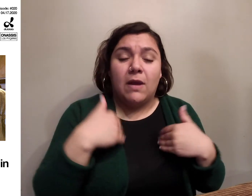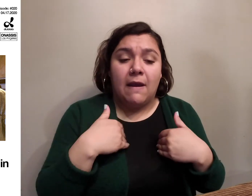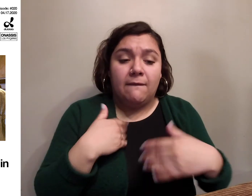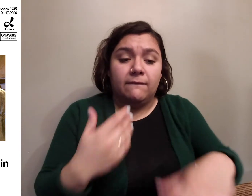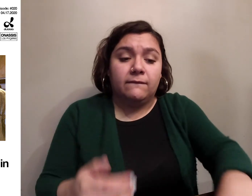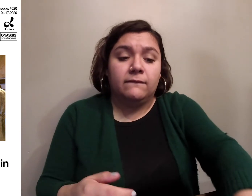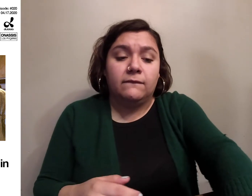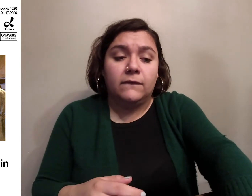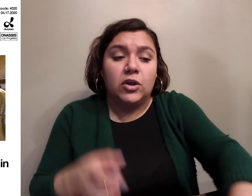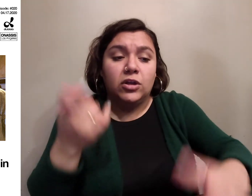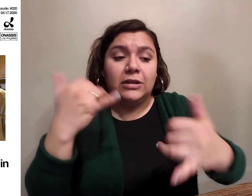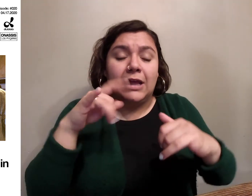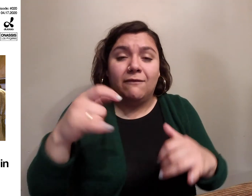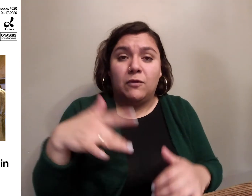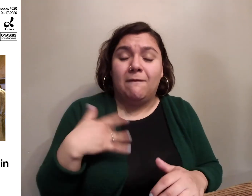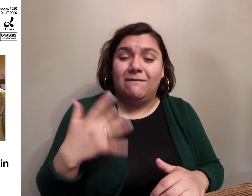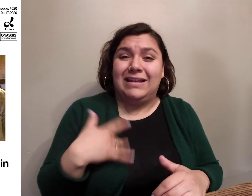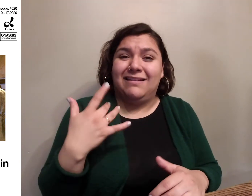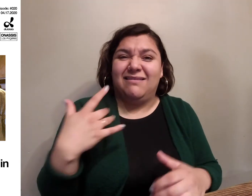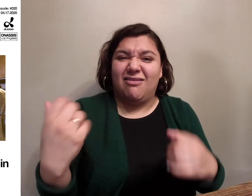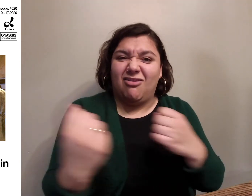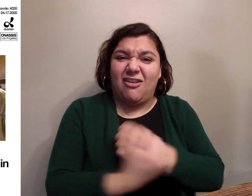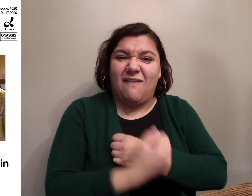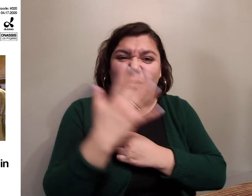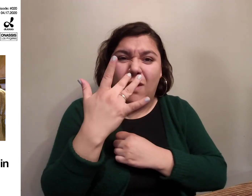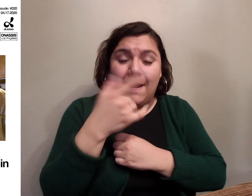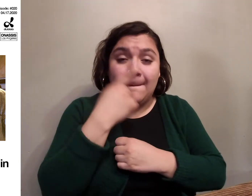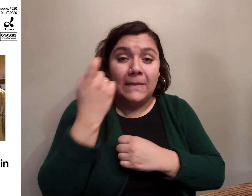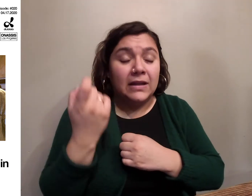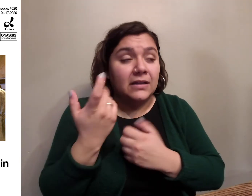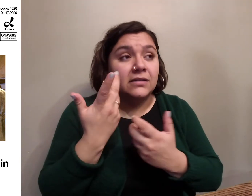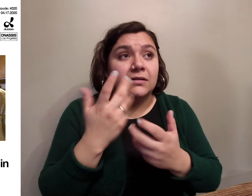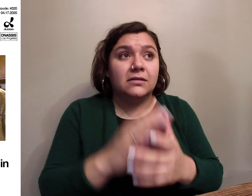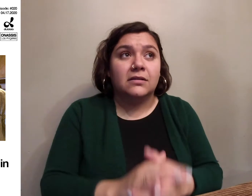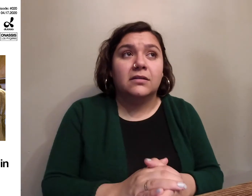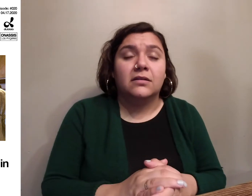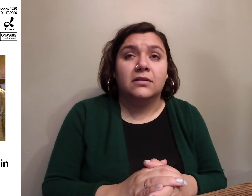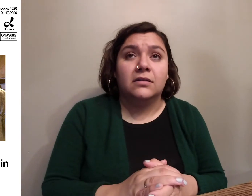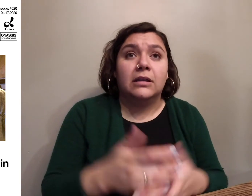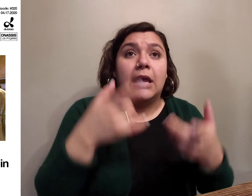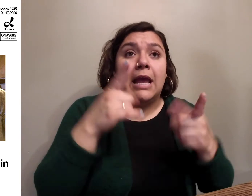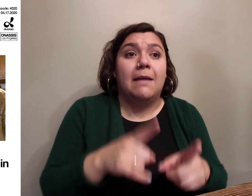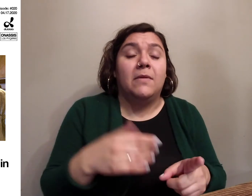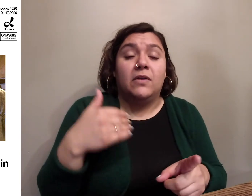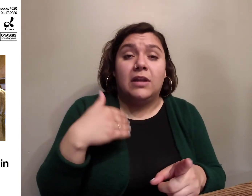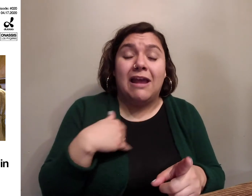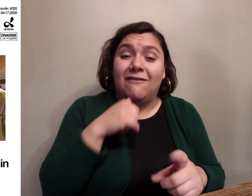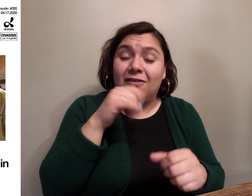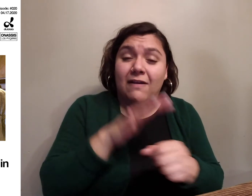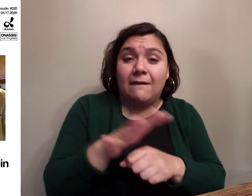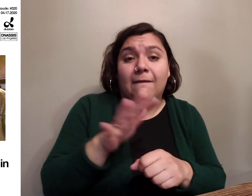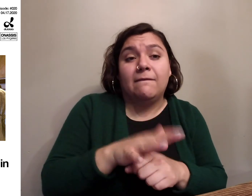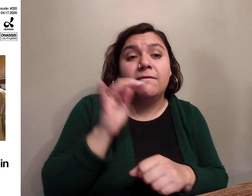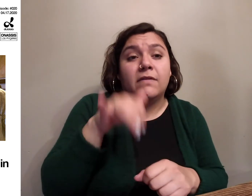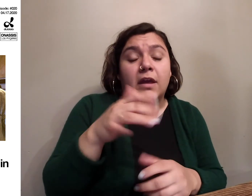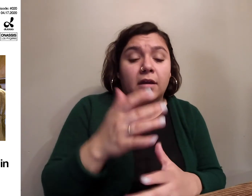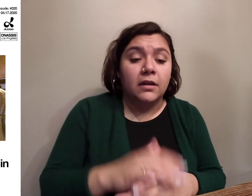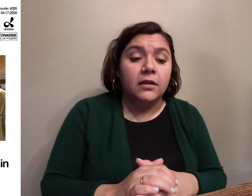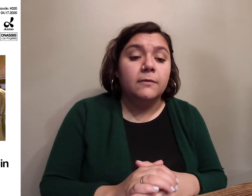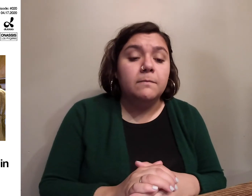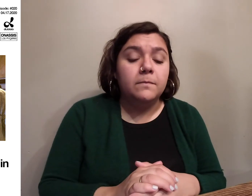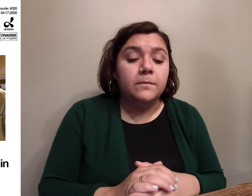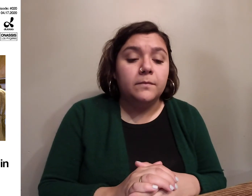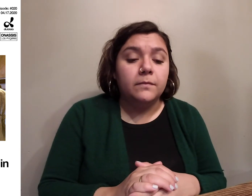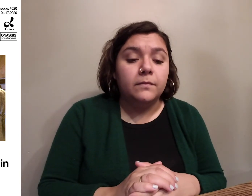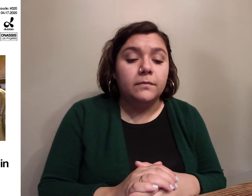love, because just despair is insufficient. Like, it's impossible to